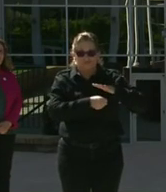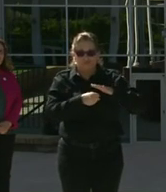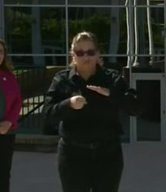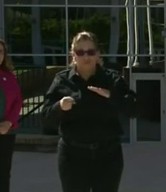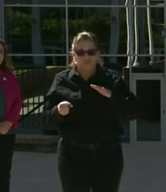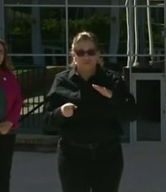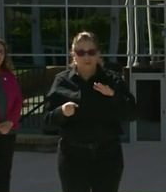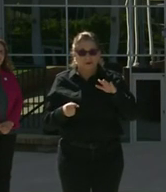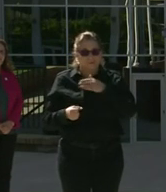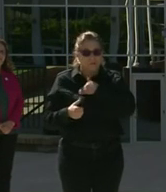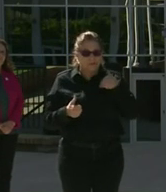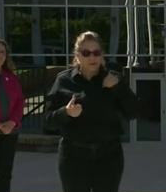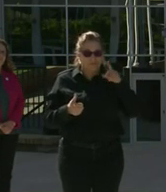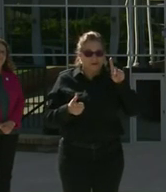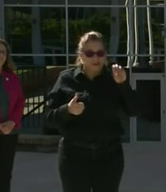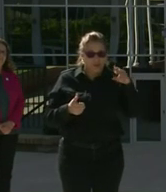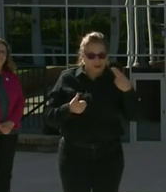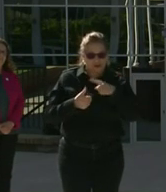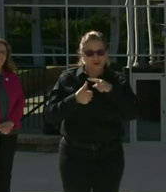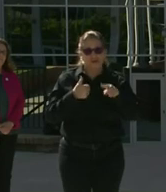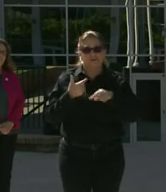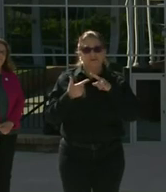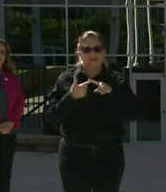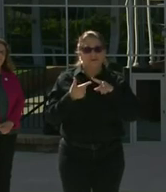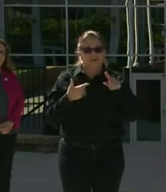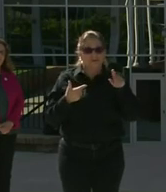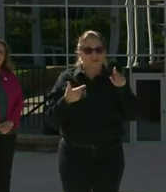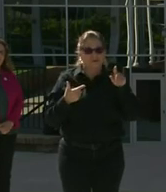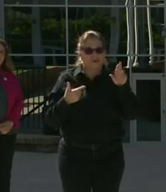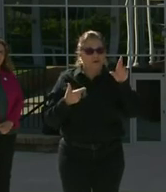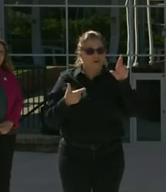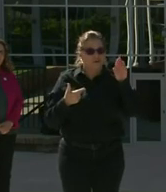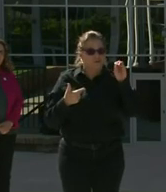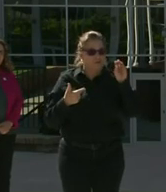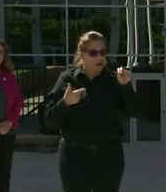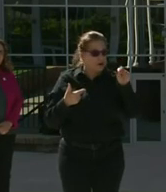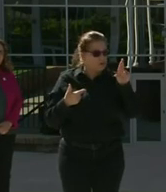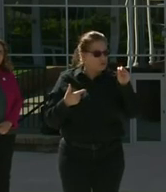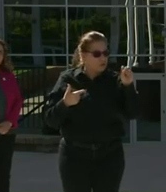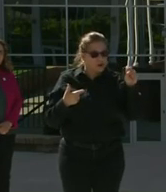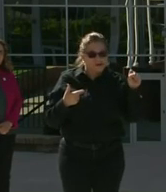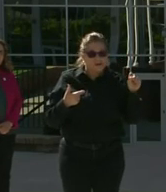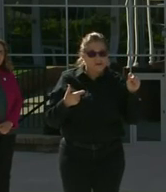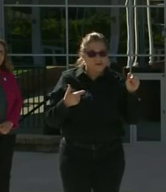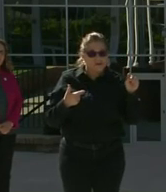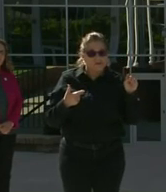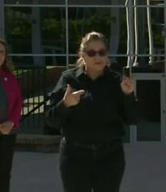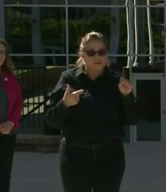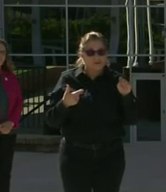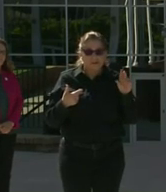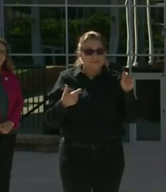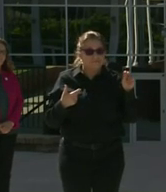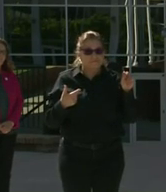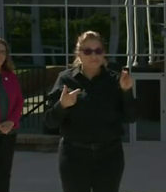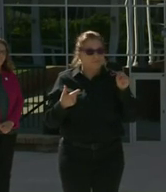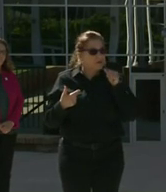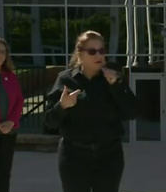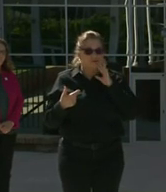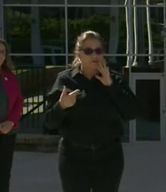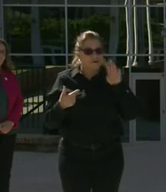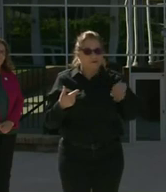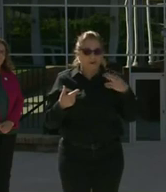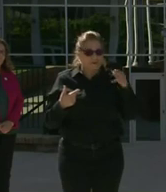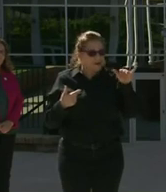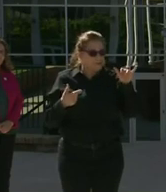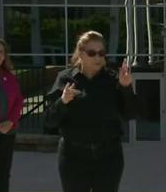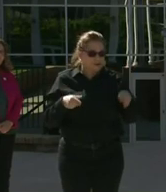I'm not going to talk in specifics about individuals. They do not include department heads. I do